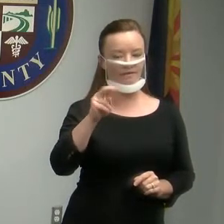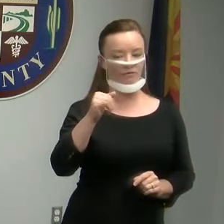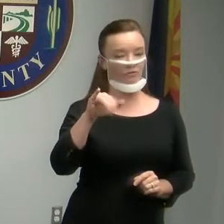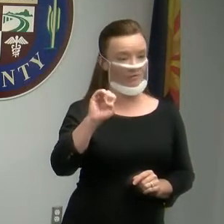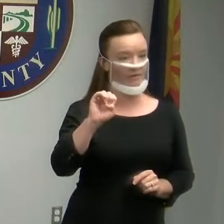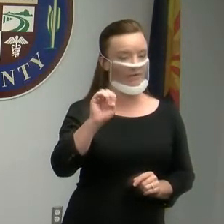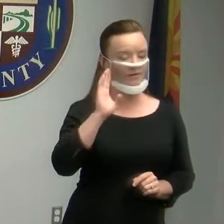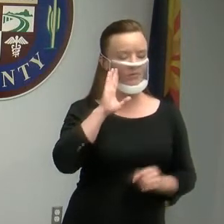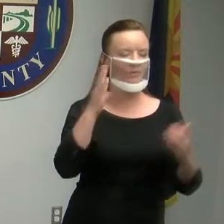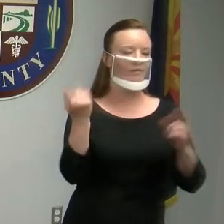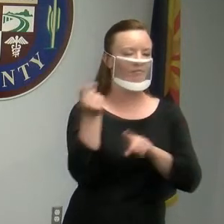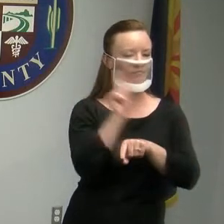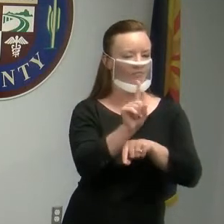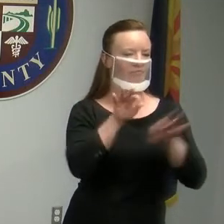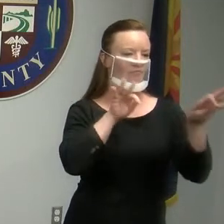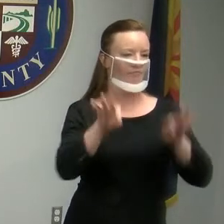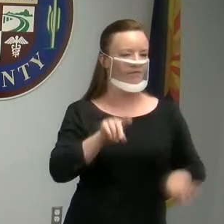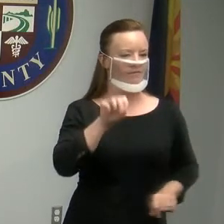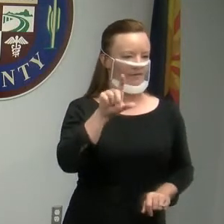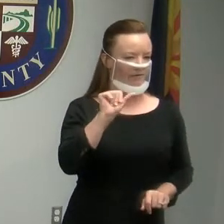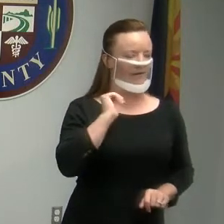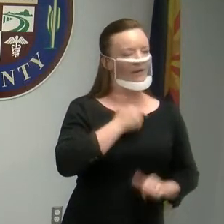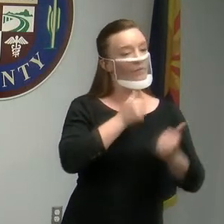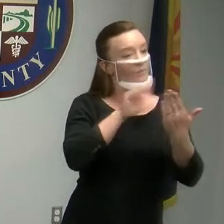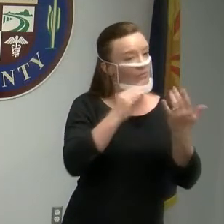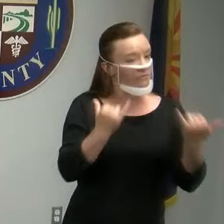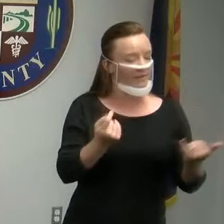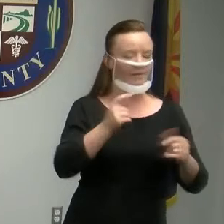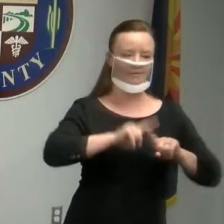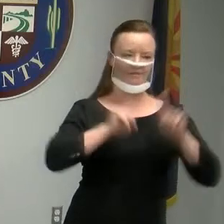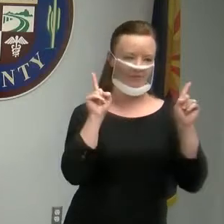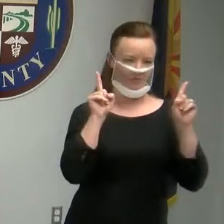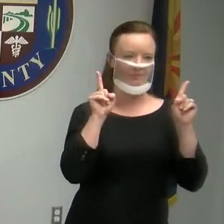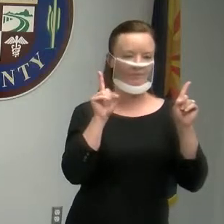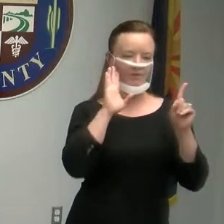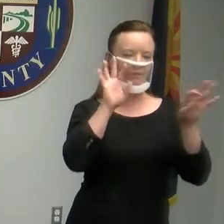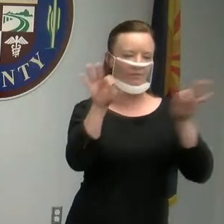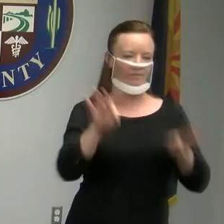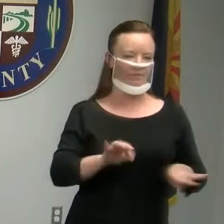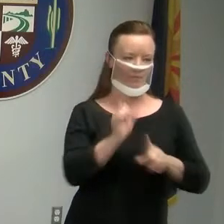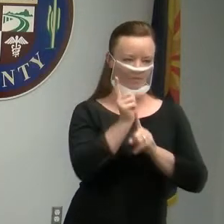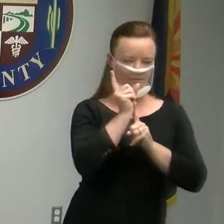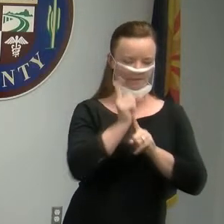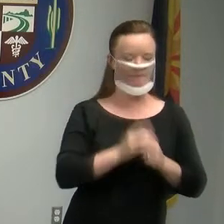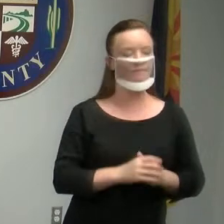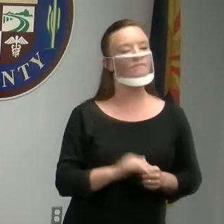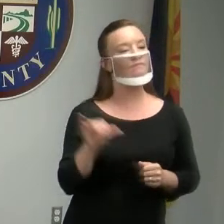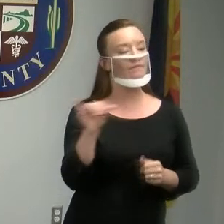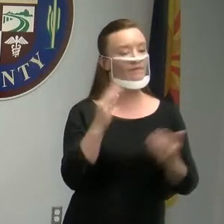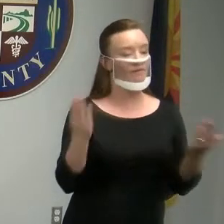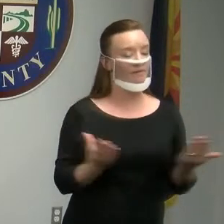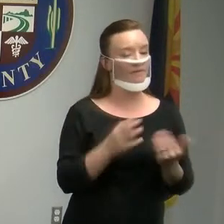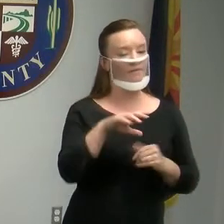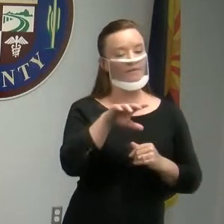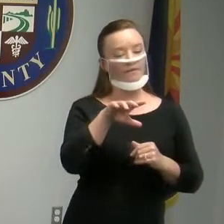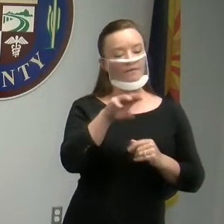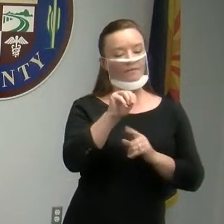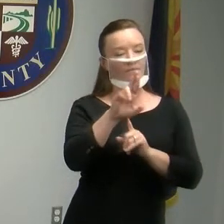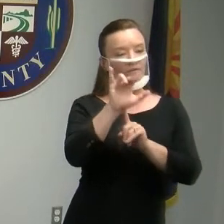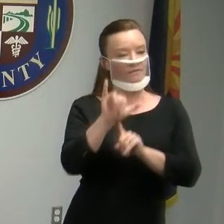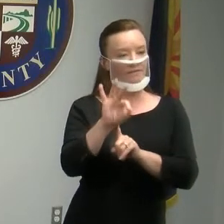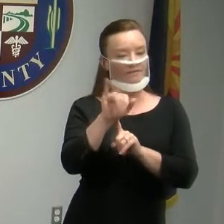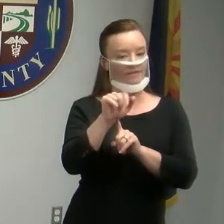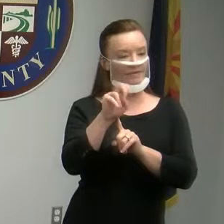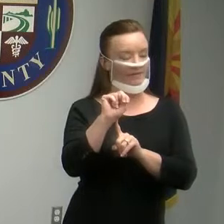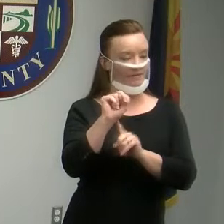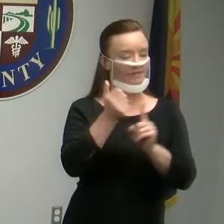do a little bit differently today. I'll get more into that in just a moment. We also have Marcy Flanagan. She's the Executive Director of the Maricopa County Department